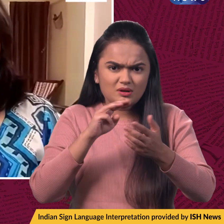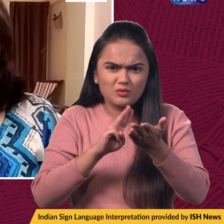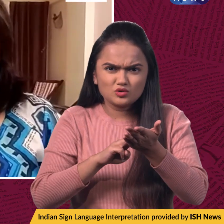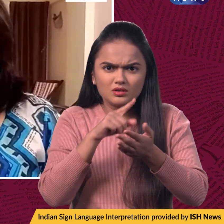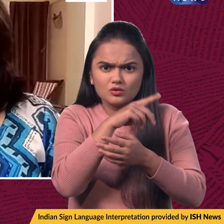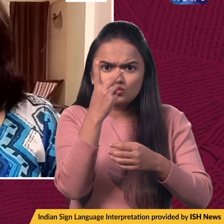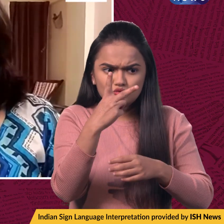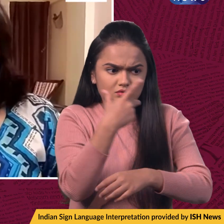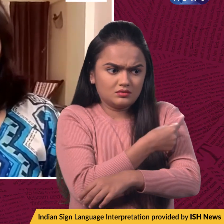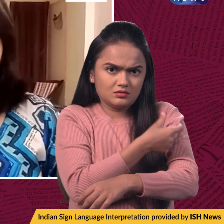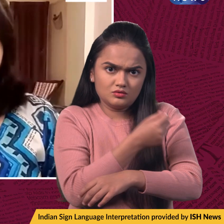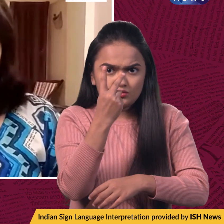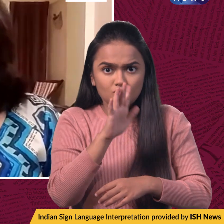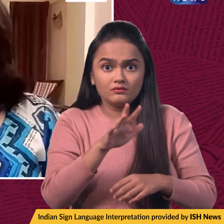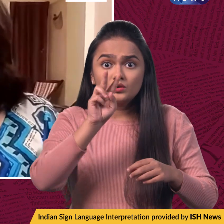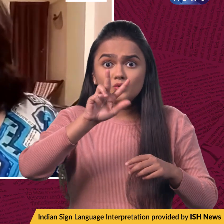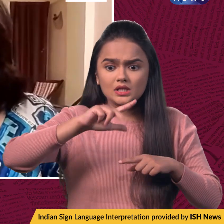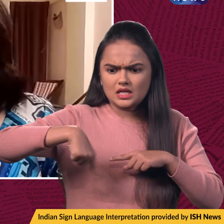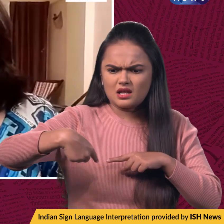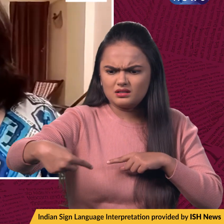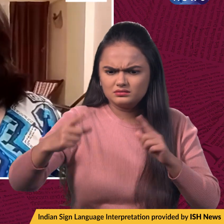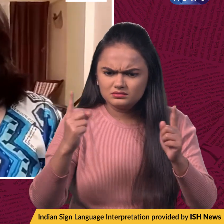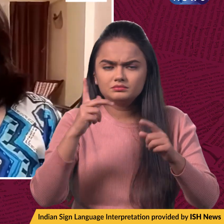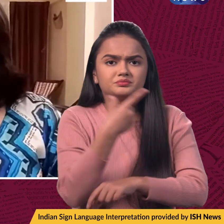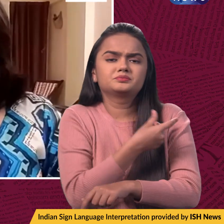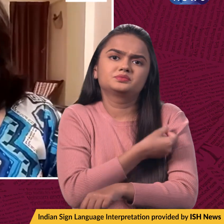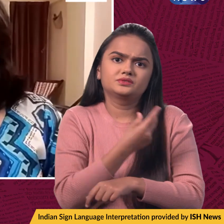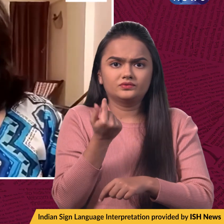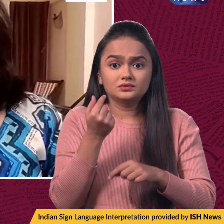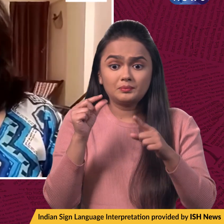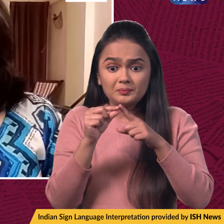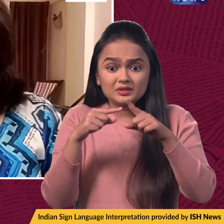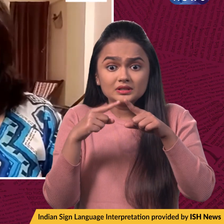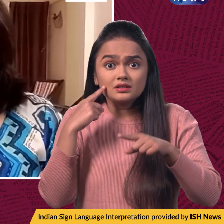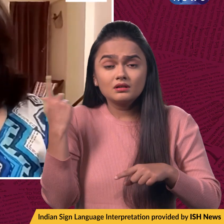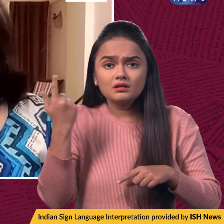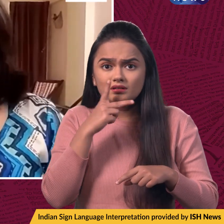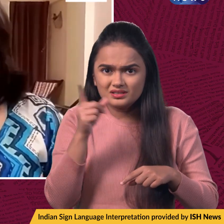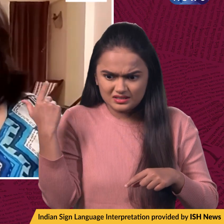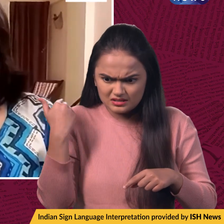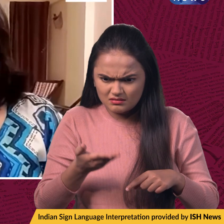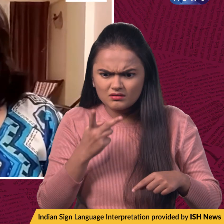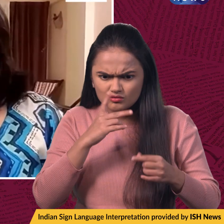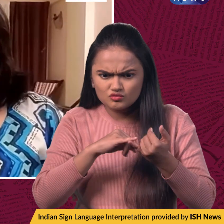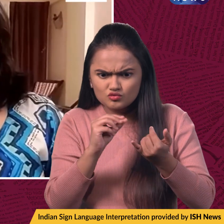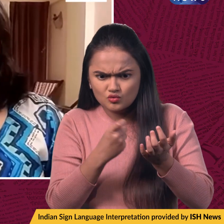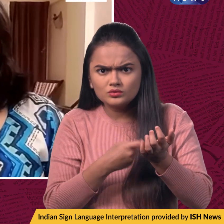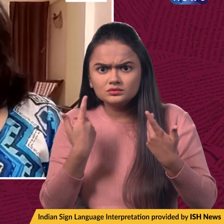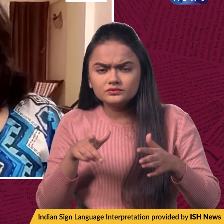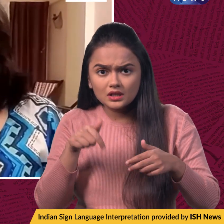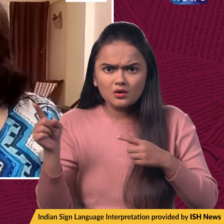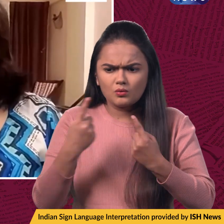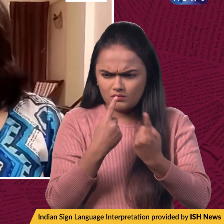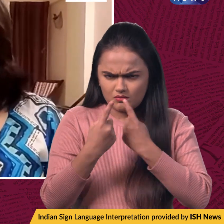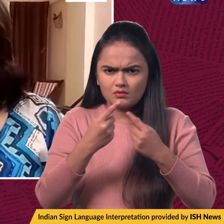with two doses scheduled 28 days apart. PTI, in fact, has quoted sources and has said discussions